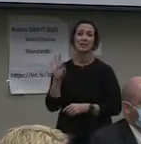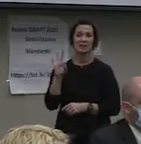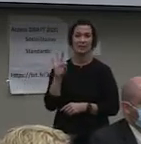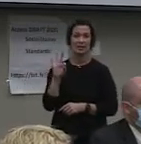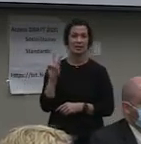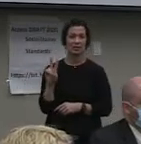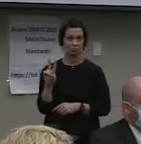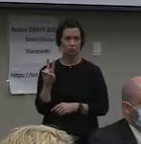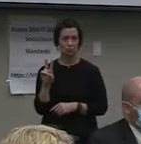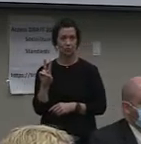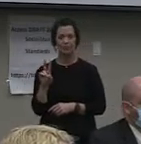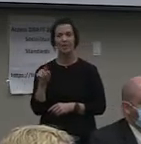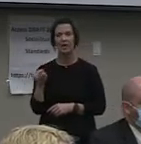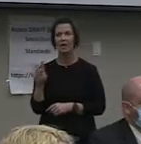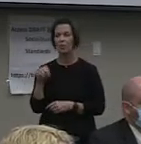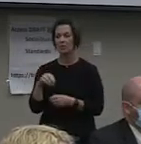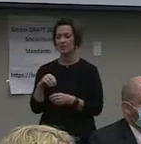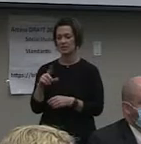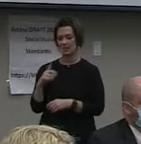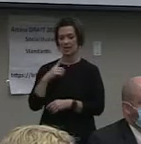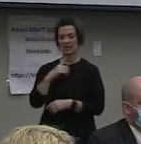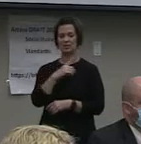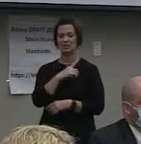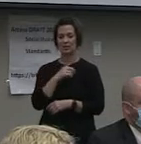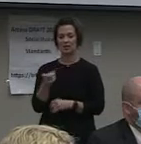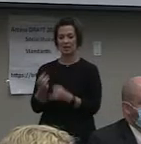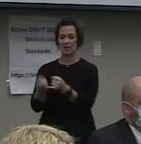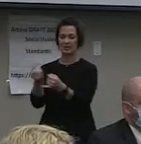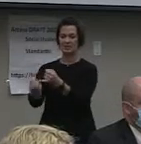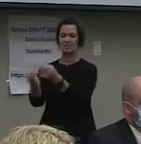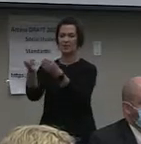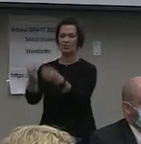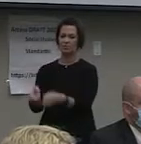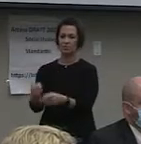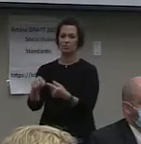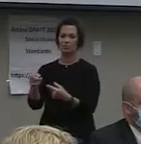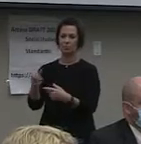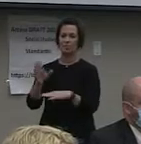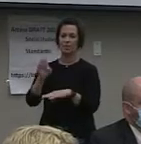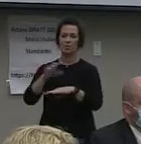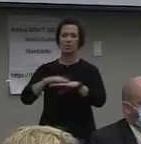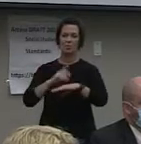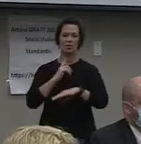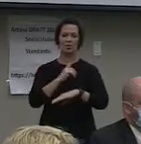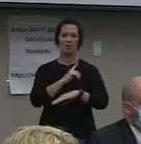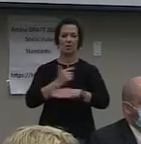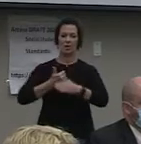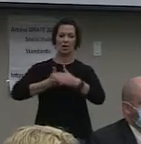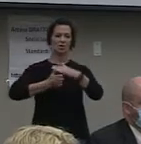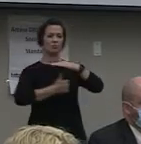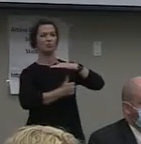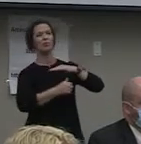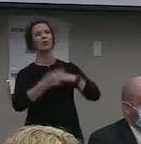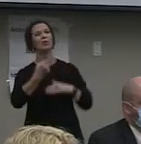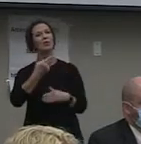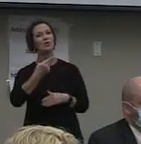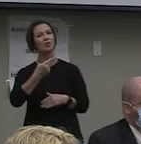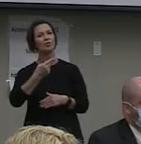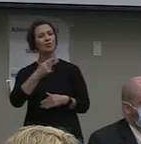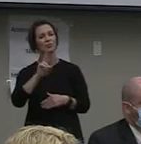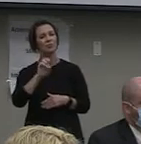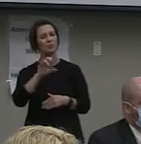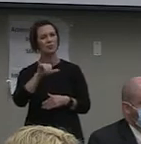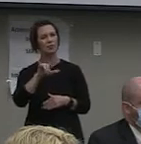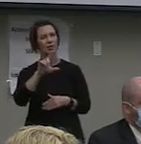had served in the legislature. He was the last person to serve in the legislature under Huey Long from 1928